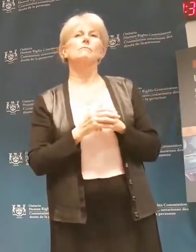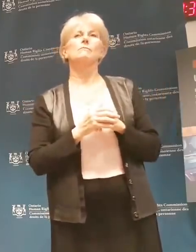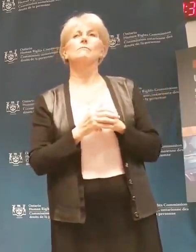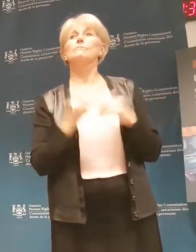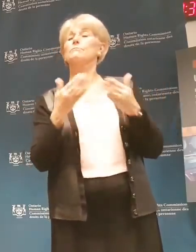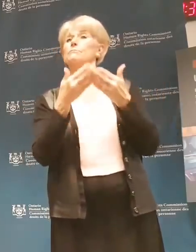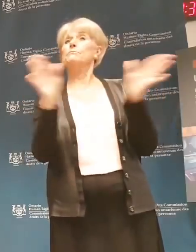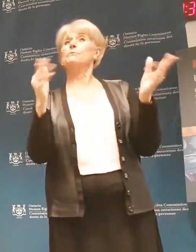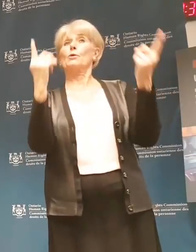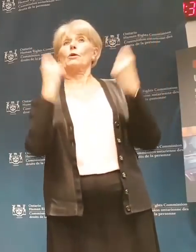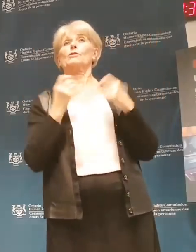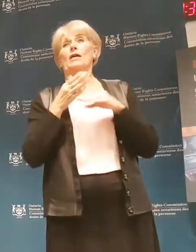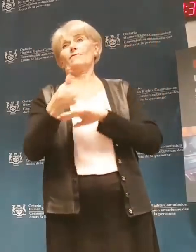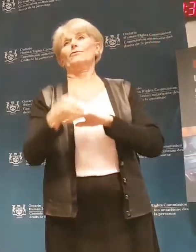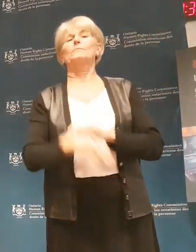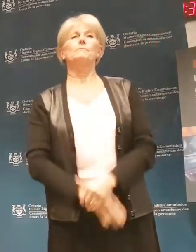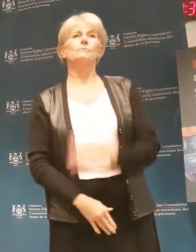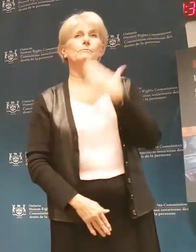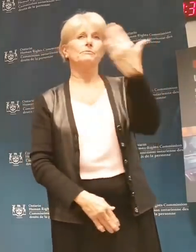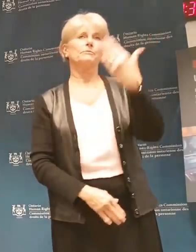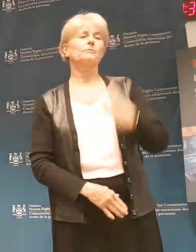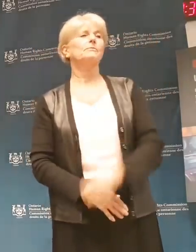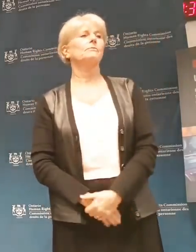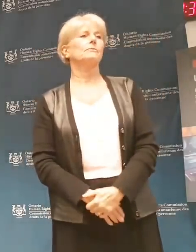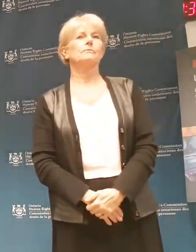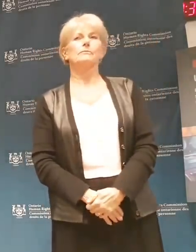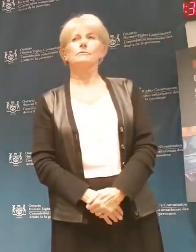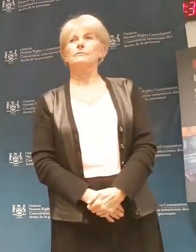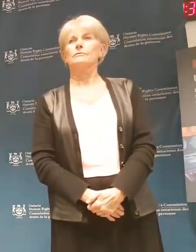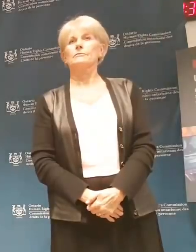open for questions afterwards. Thank you.